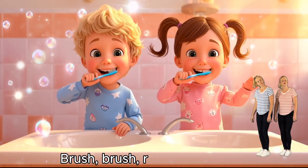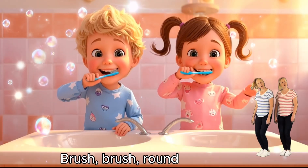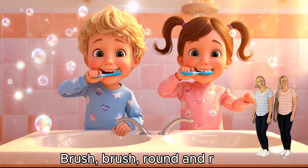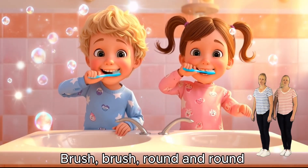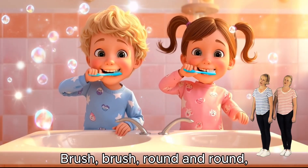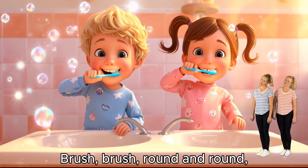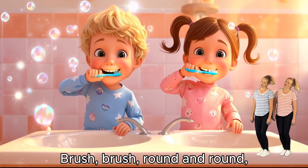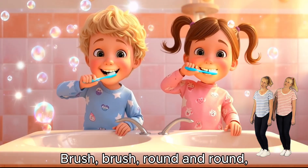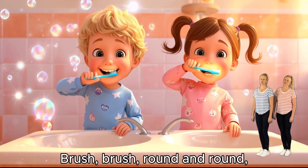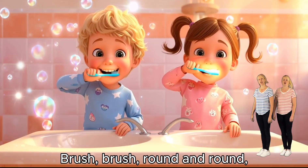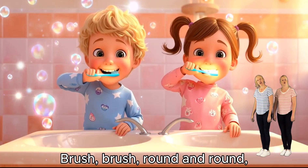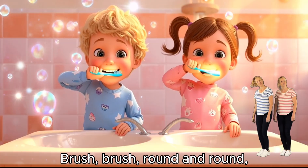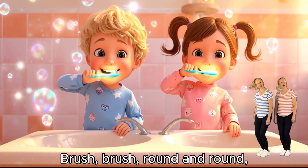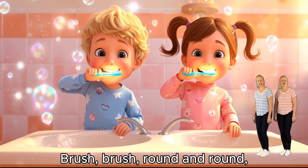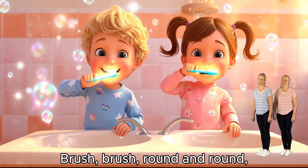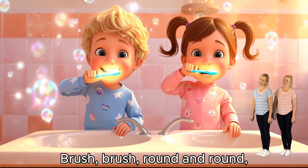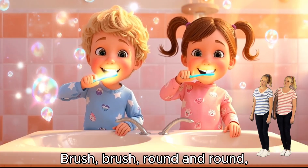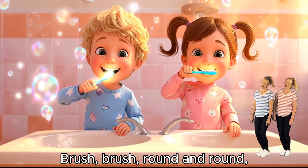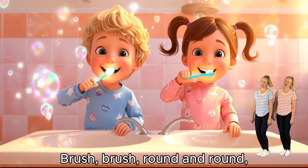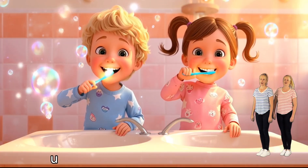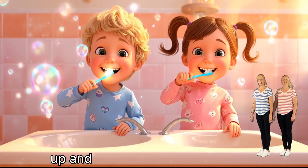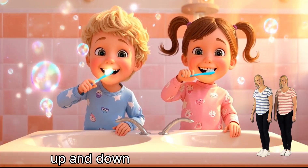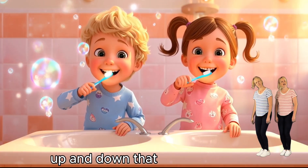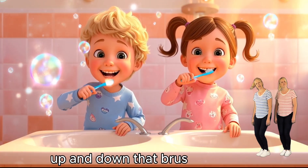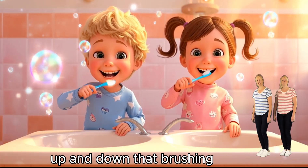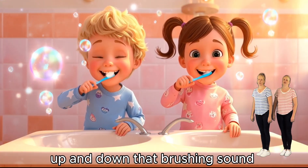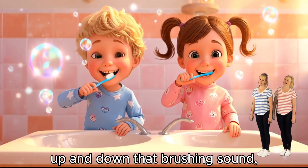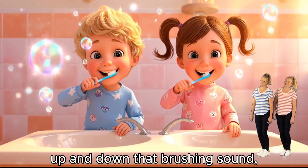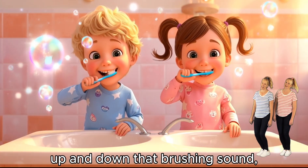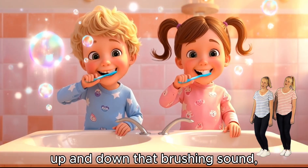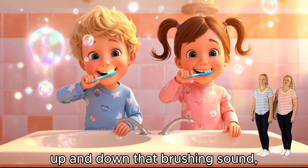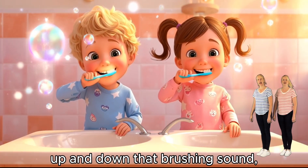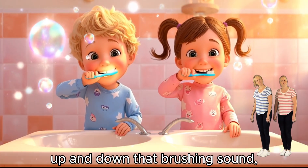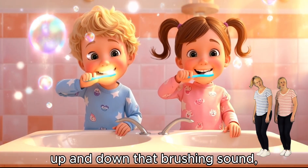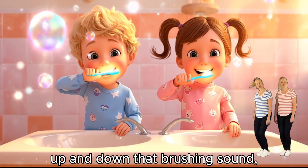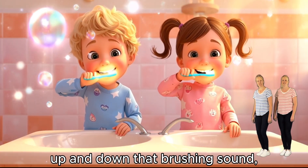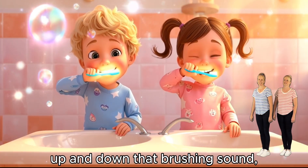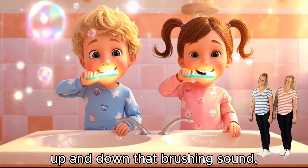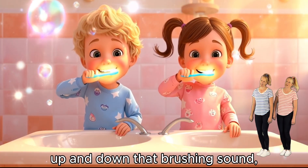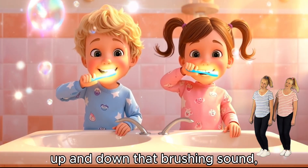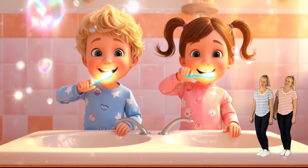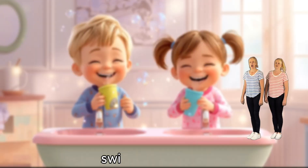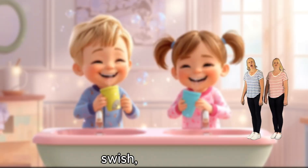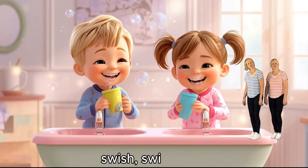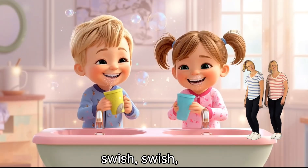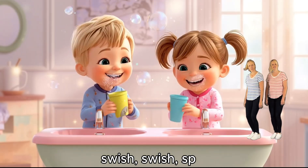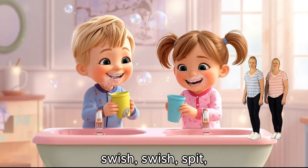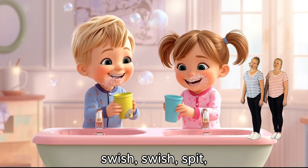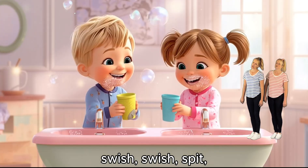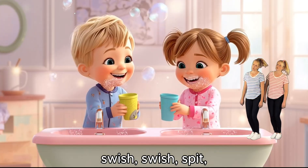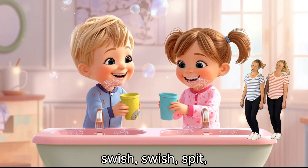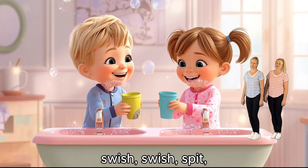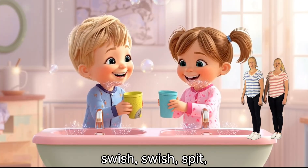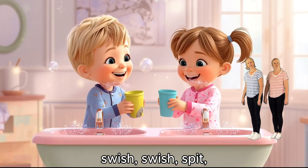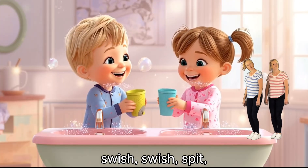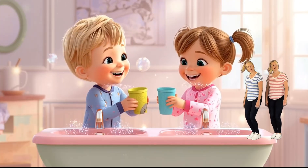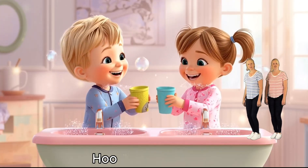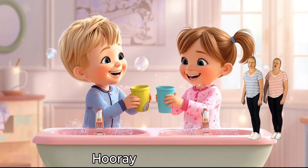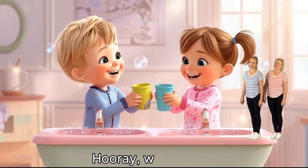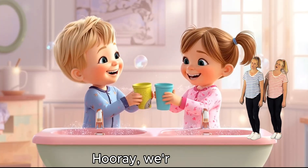Brush, brush, round and round, up and down, that brushing sound. Swish, swish, spit, hooray,